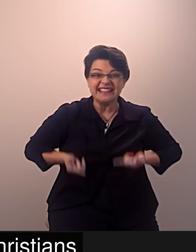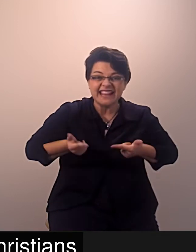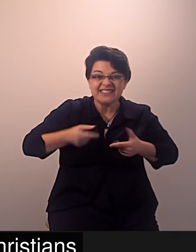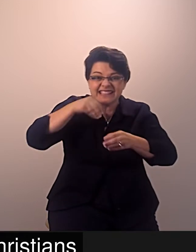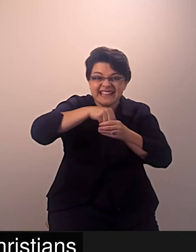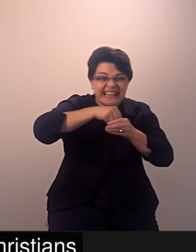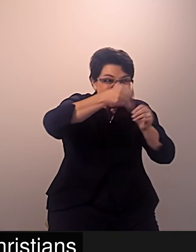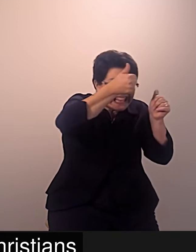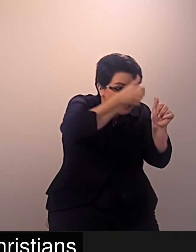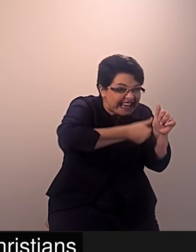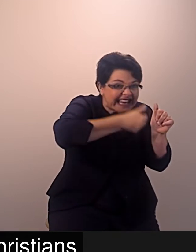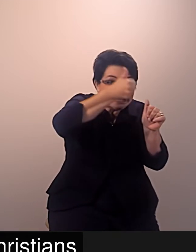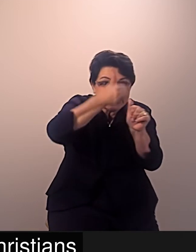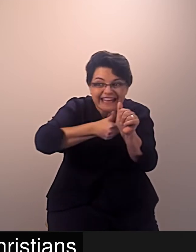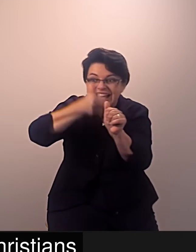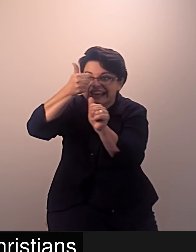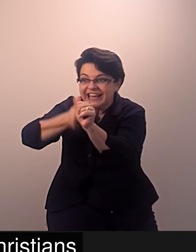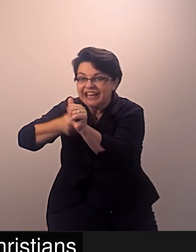obey Jesus.